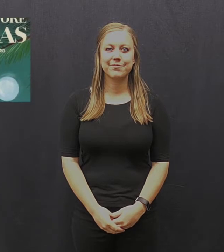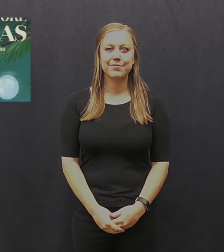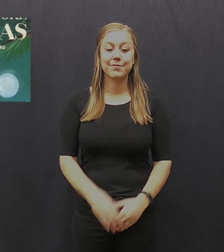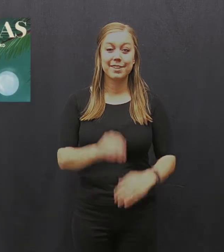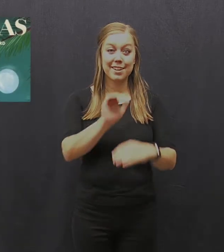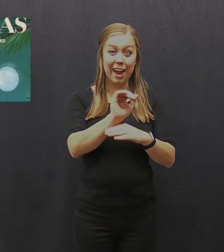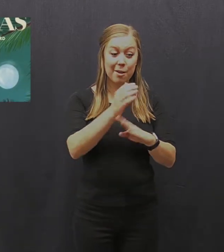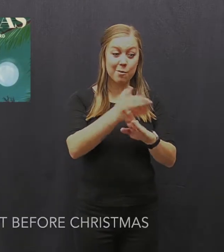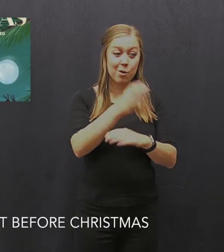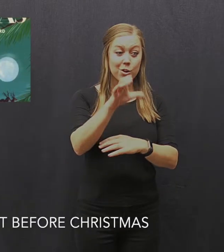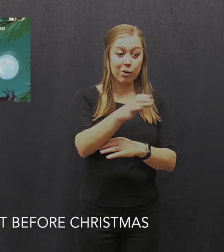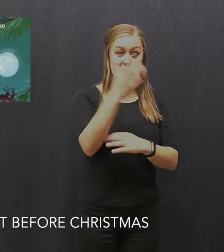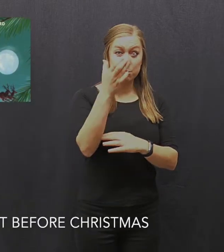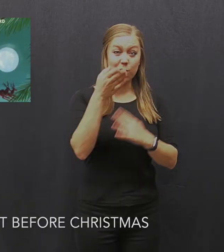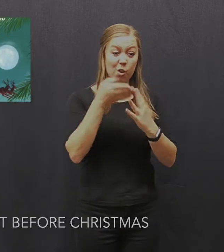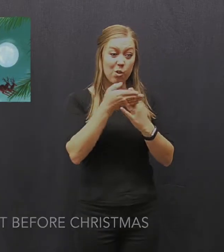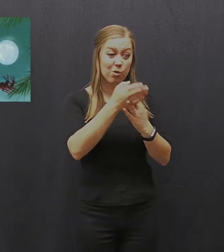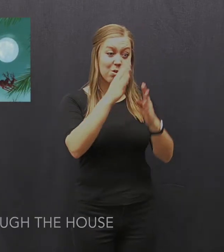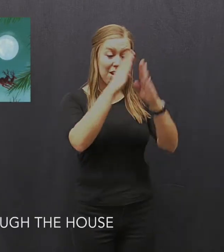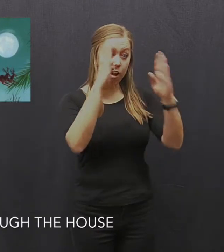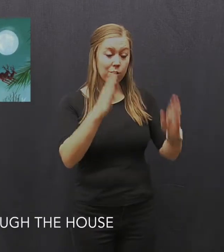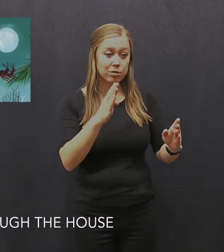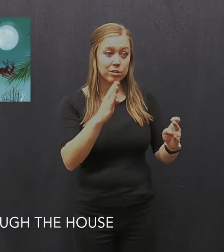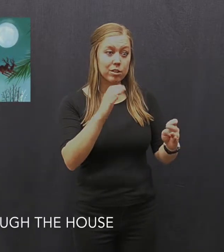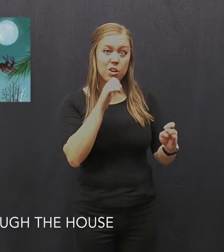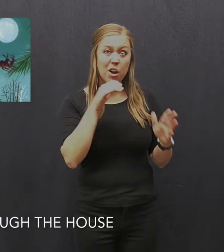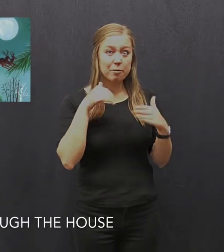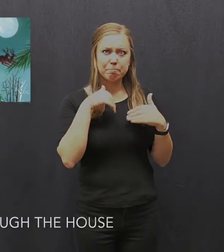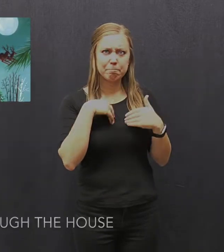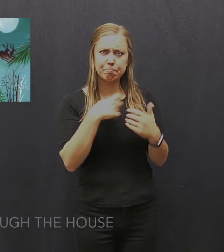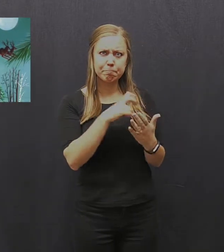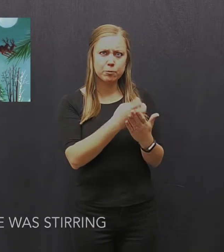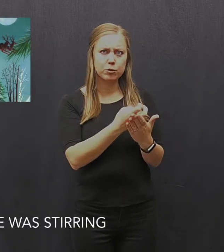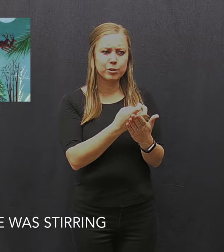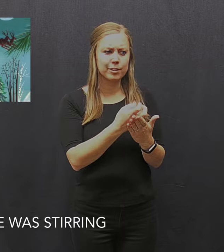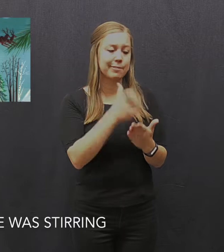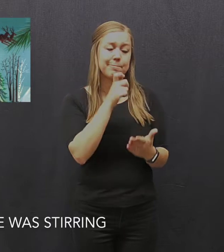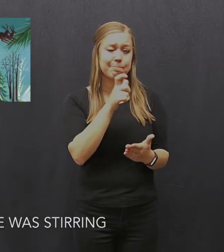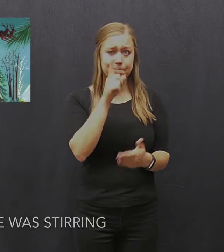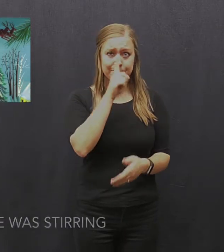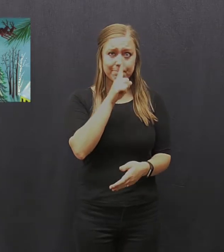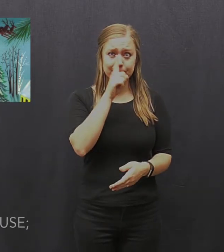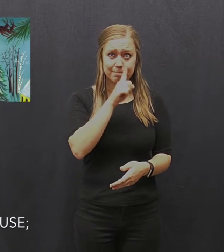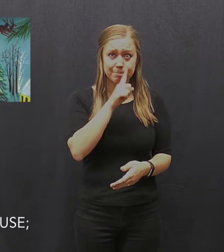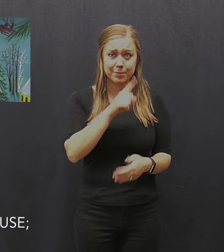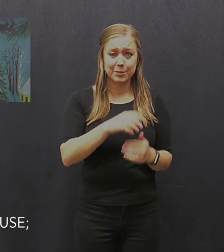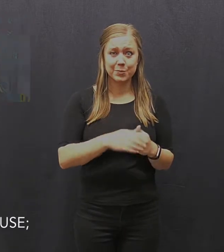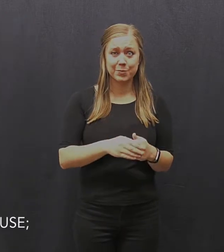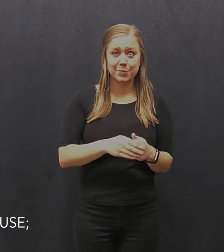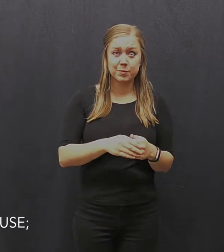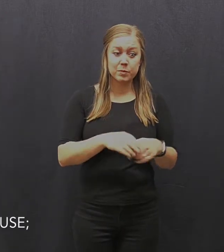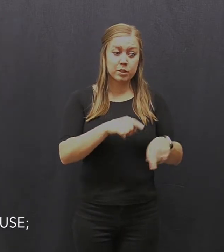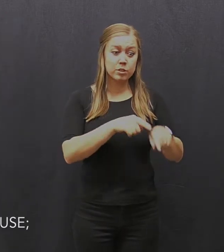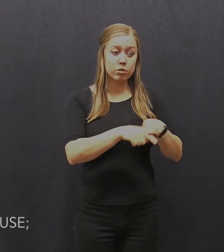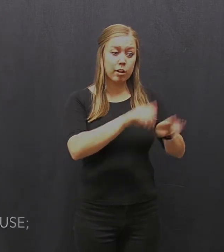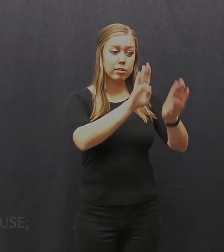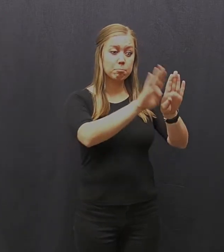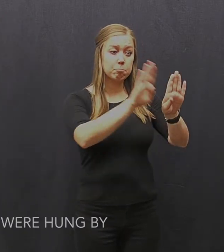'Twas the night before Christmas, when all through the house not a creature was stirring, not even a mouse. The stockings were